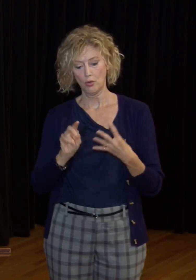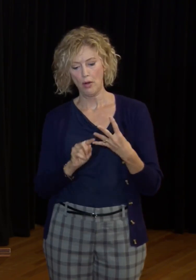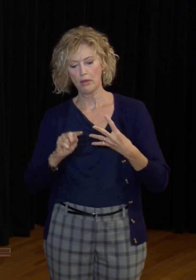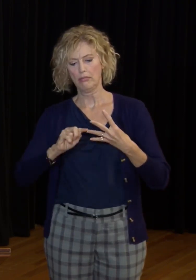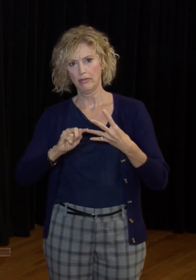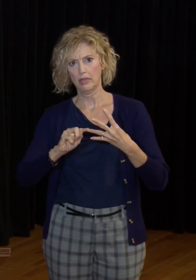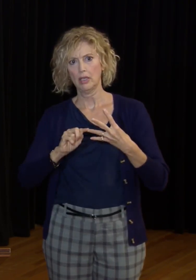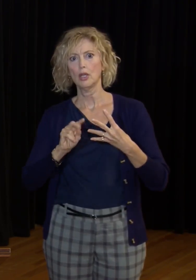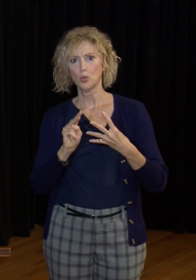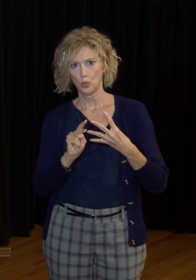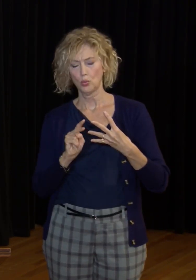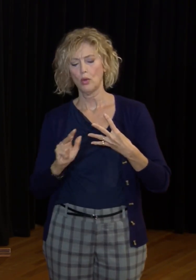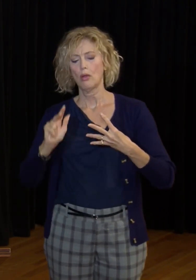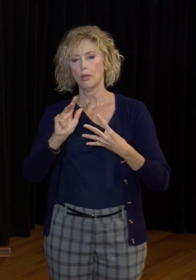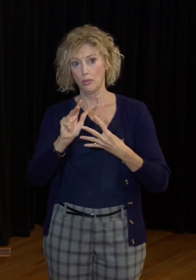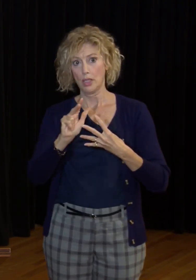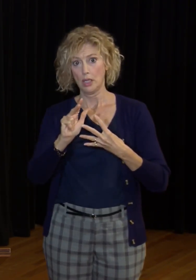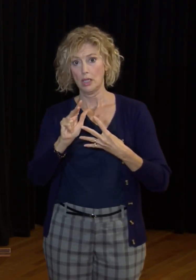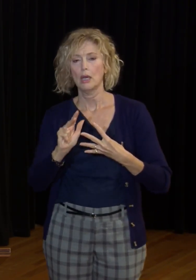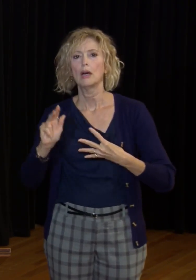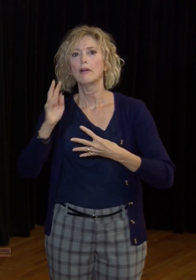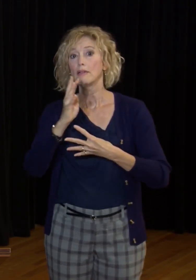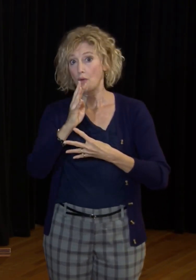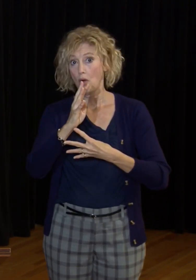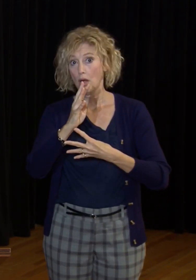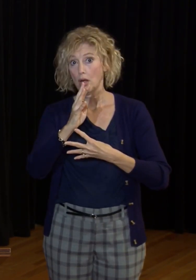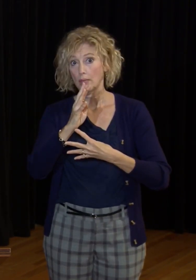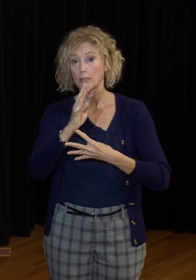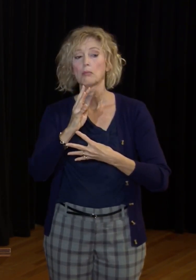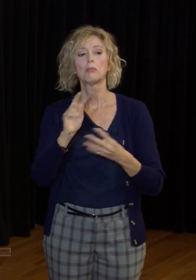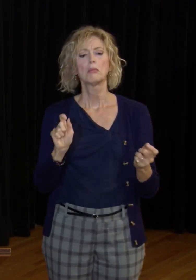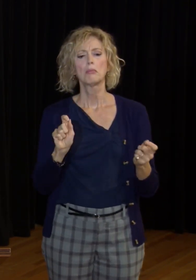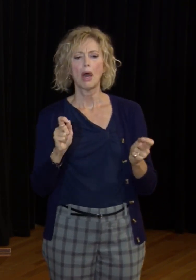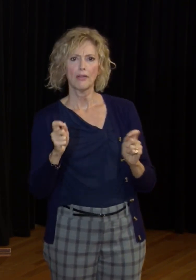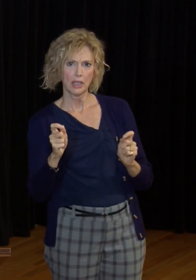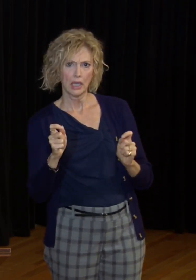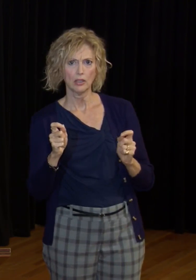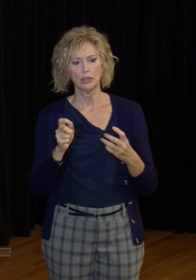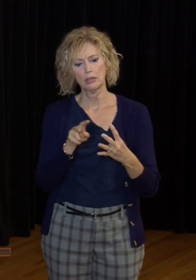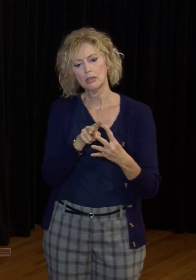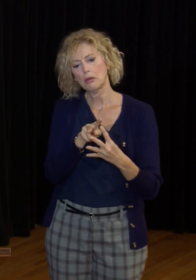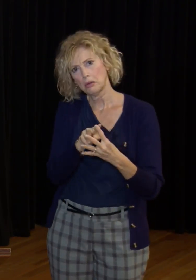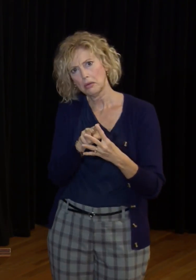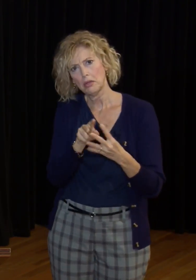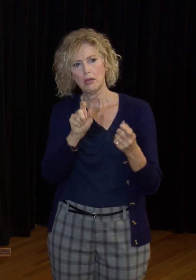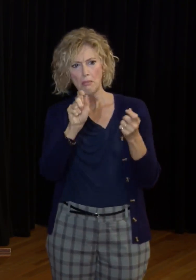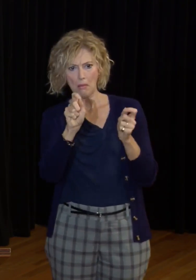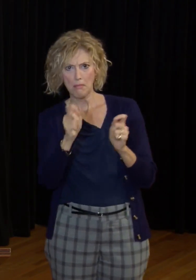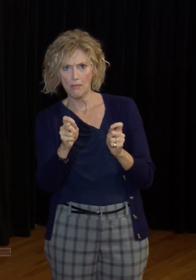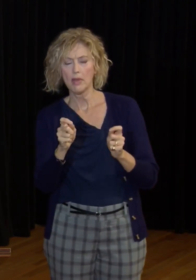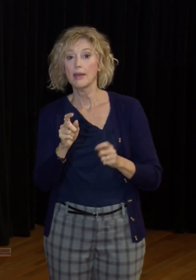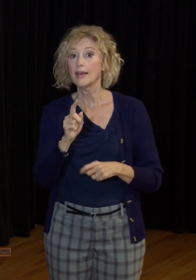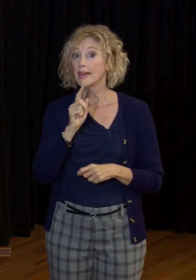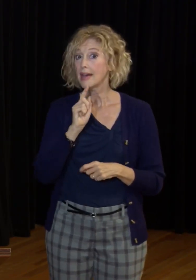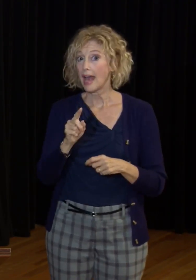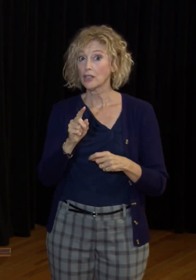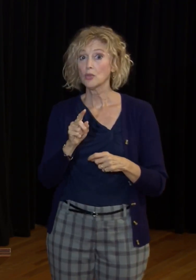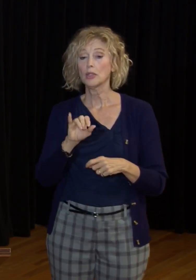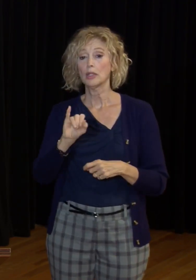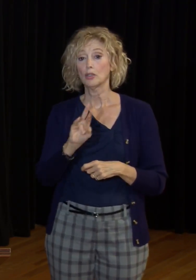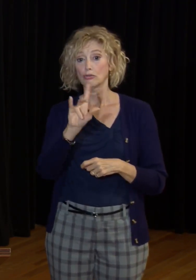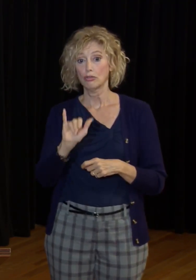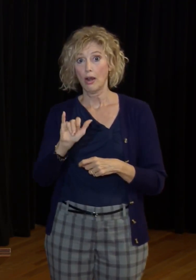way through to tier three, tier four. We had modifications in both of those tiers. And actually, as we got up to